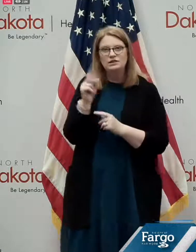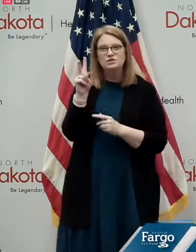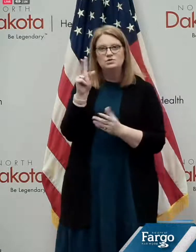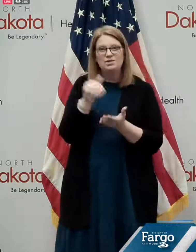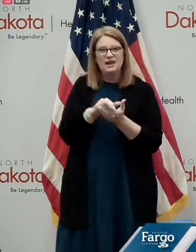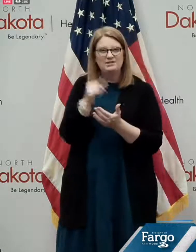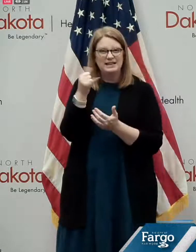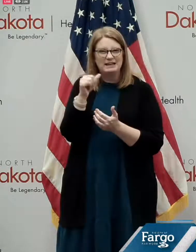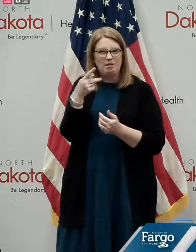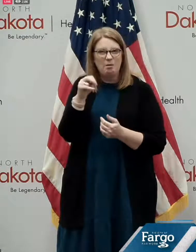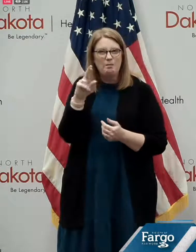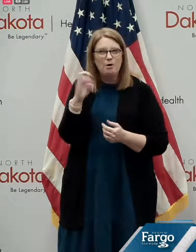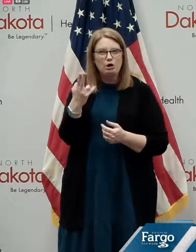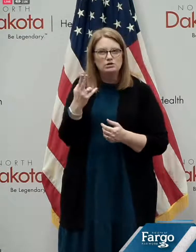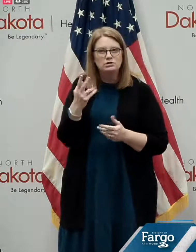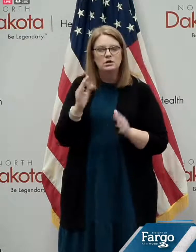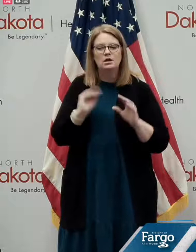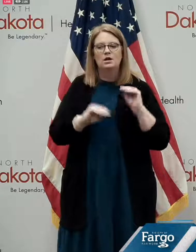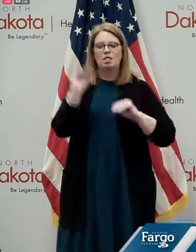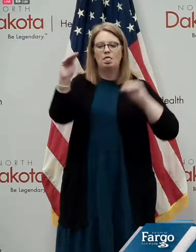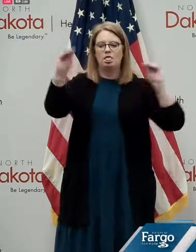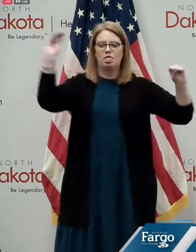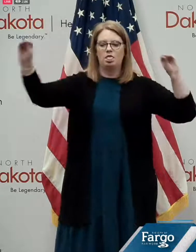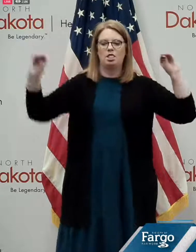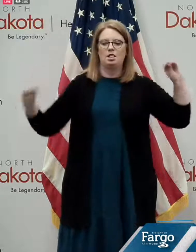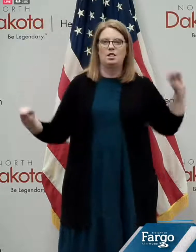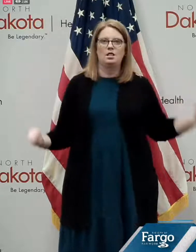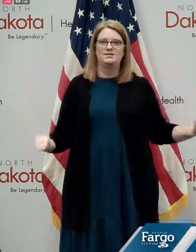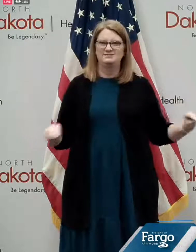perch, and relocated these to lakes that needed